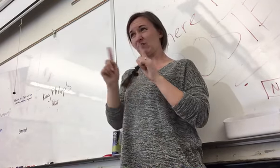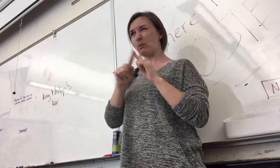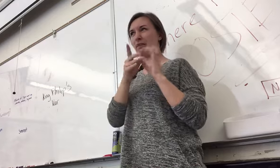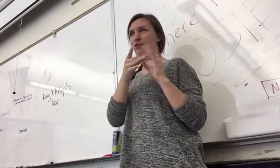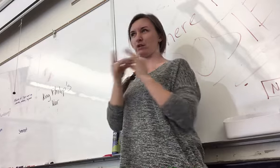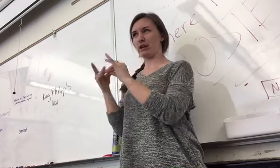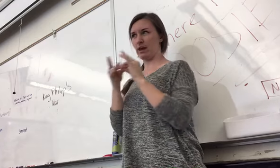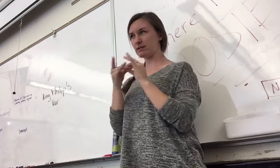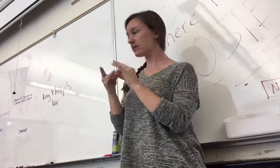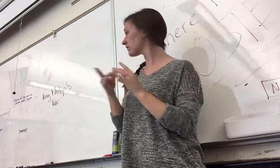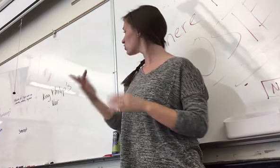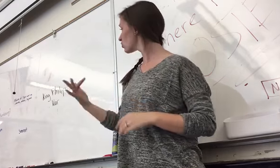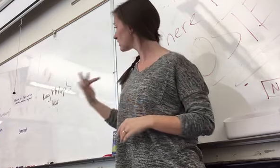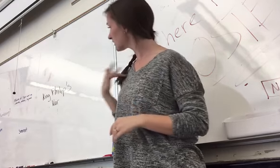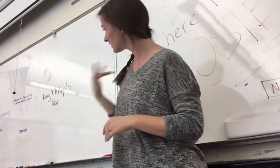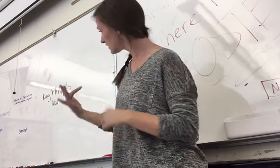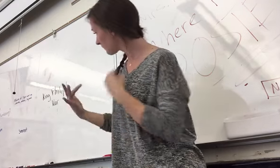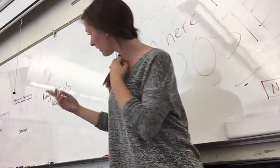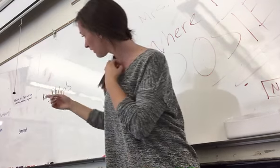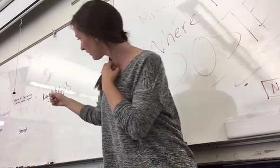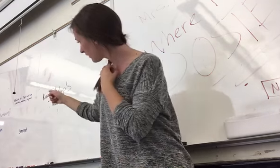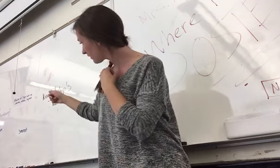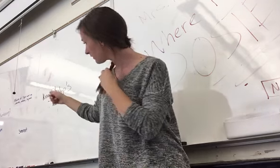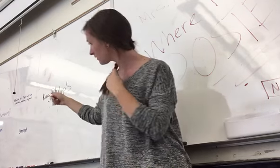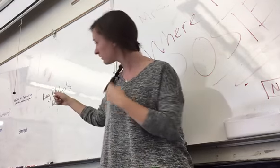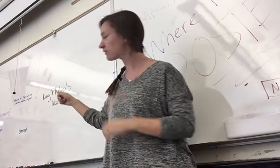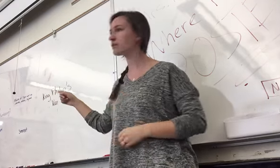probably normally put to be about